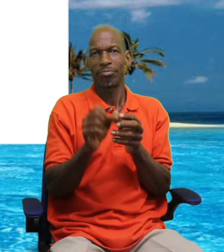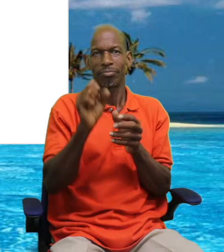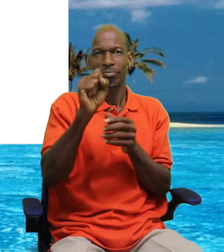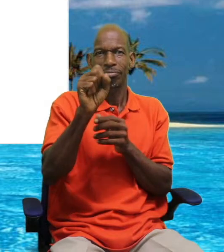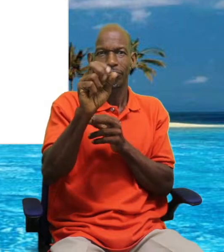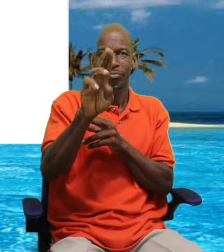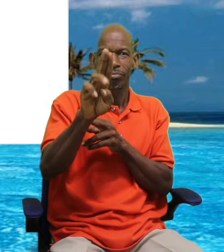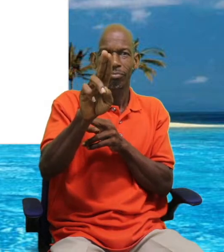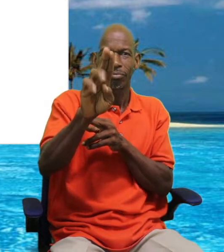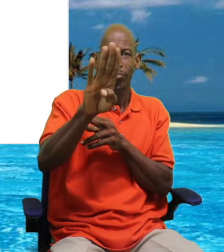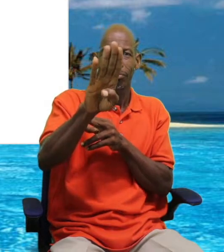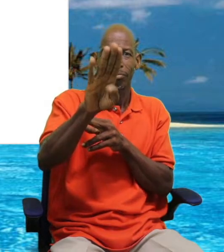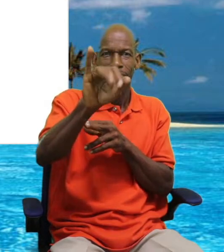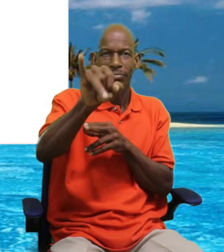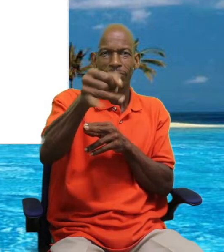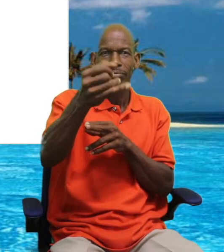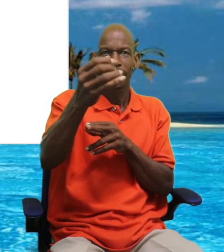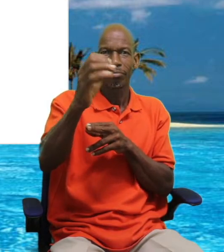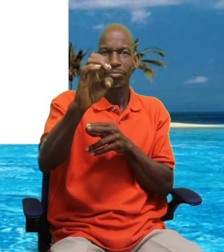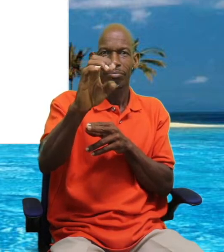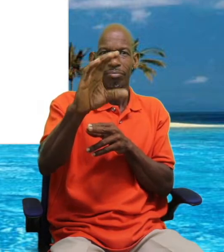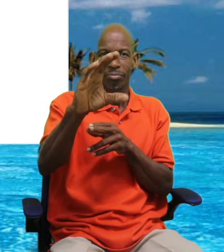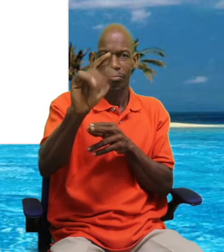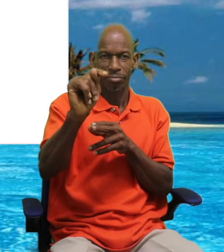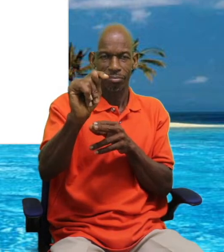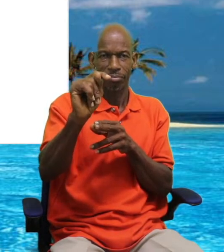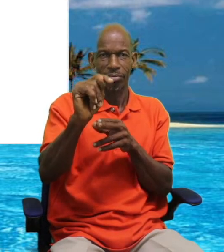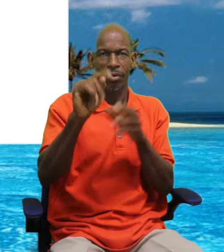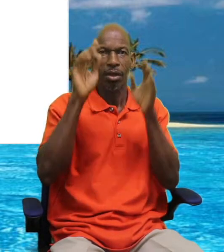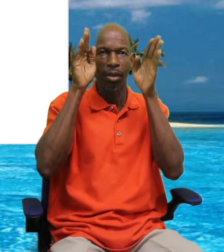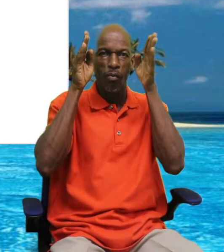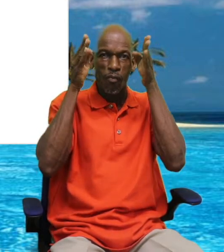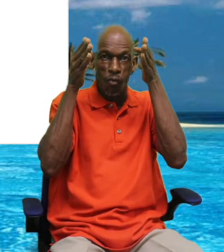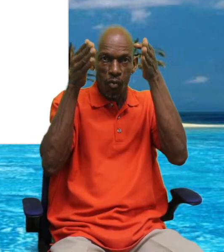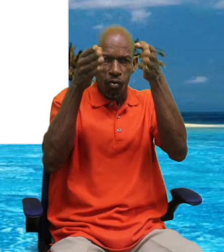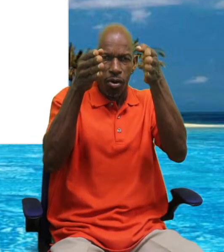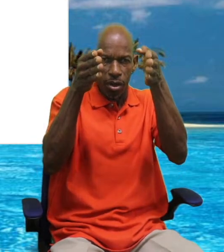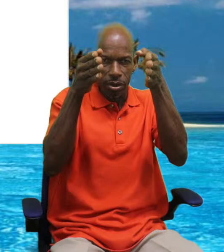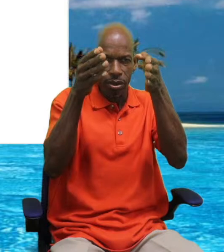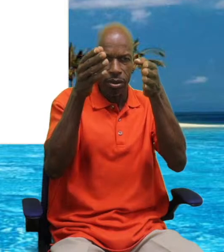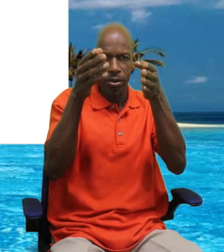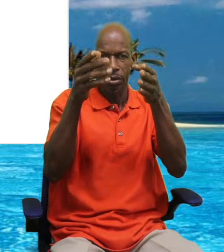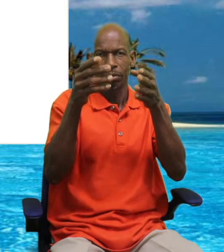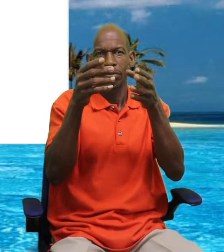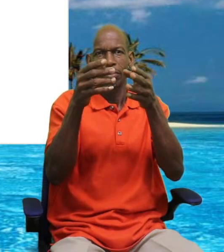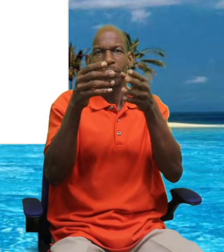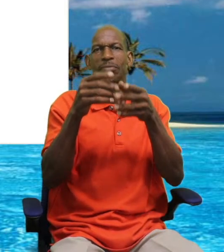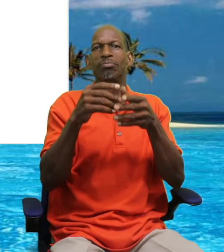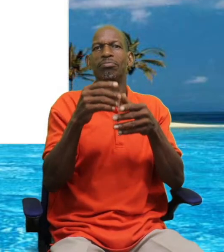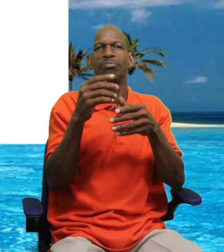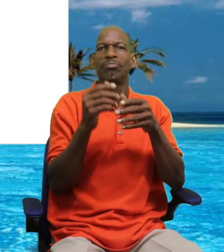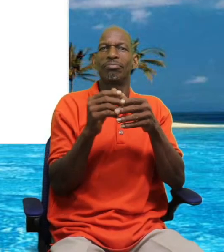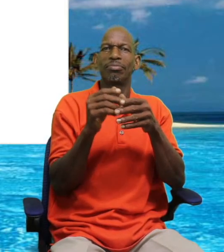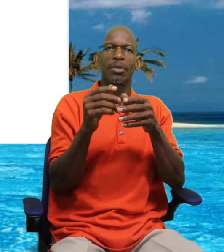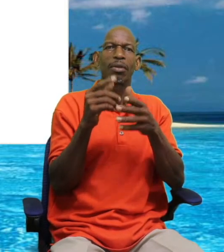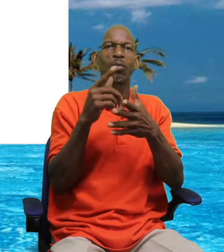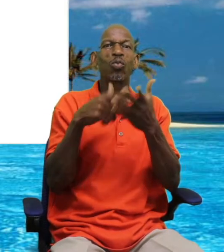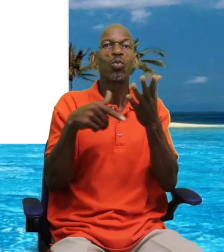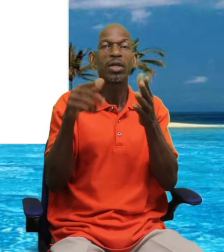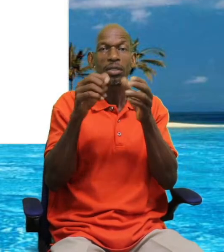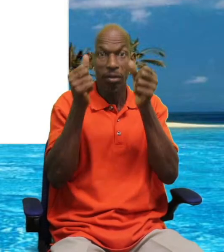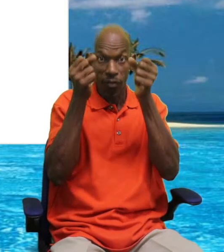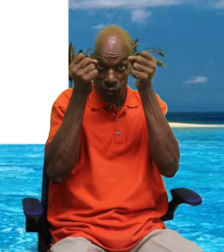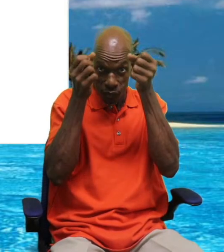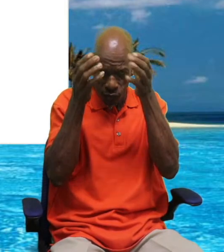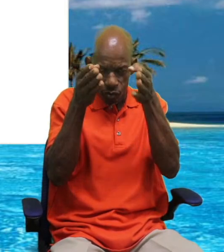focus of the sentence. So that's another word we use for the subject. And you will see on the board, you see